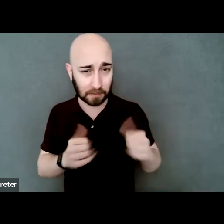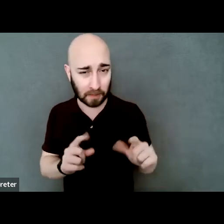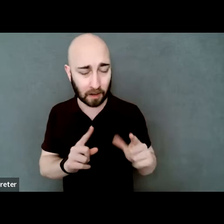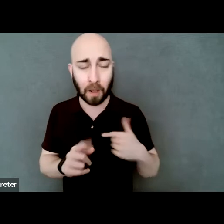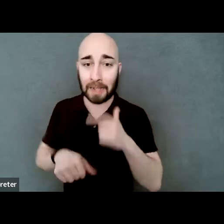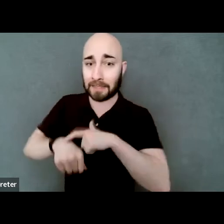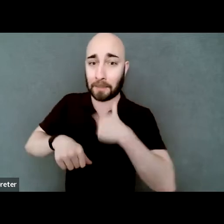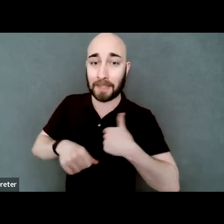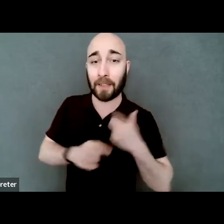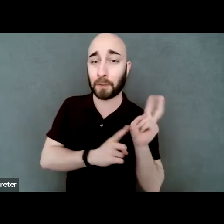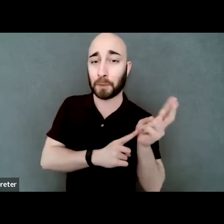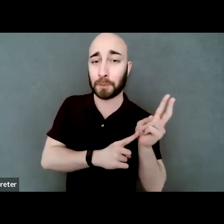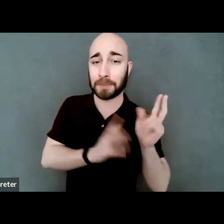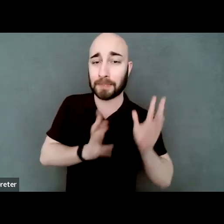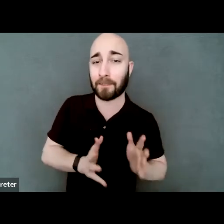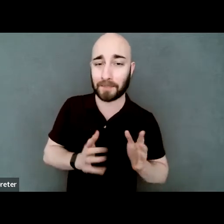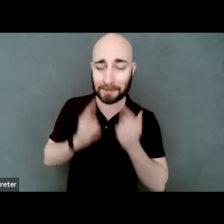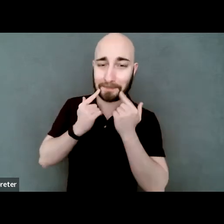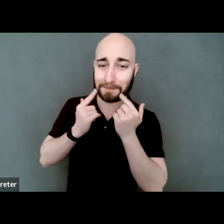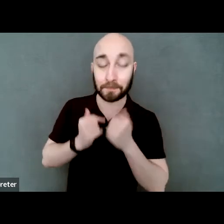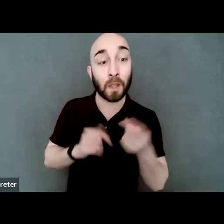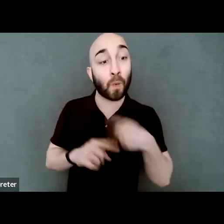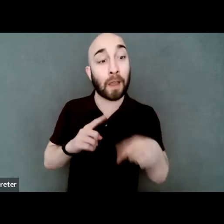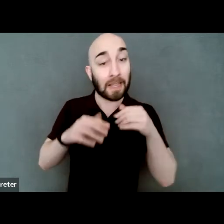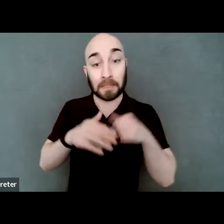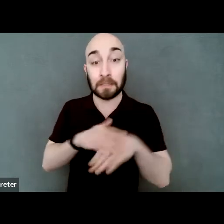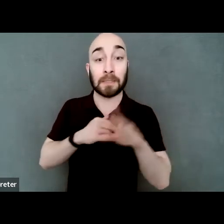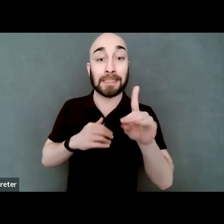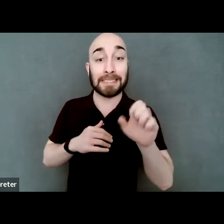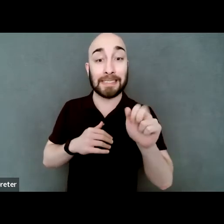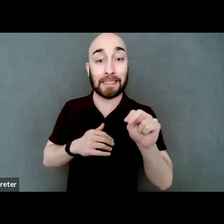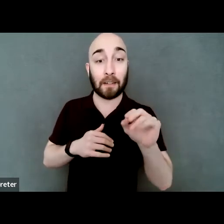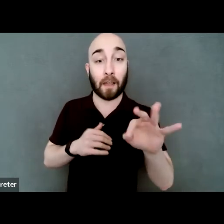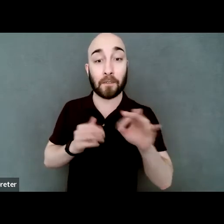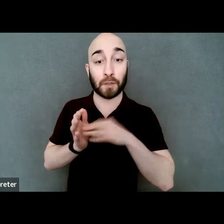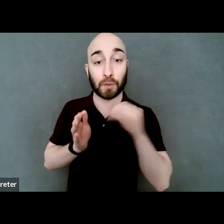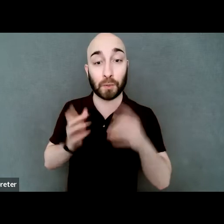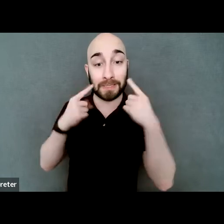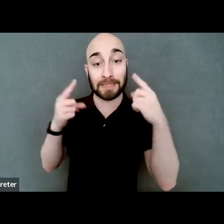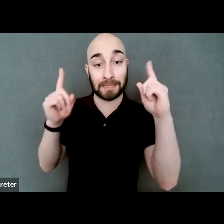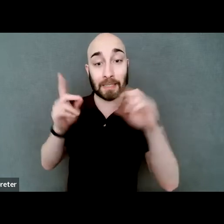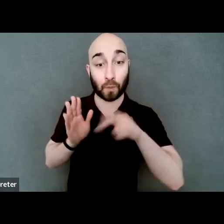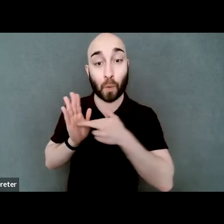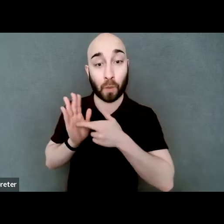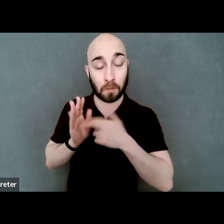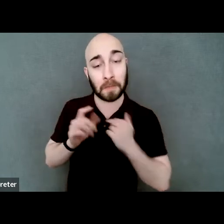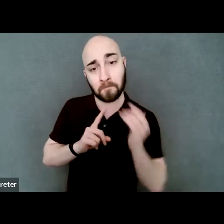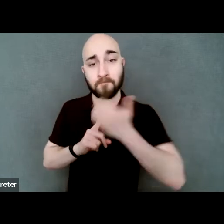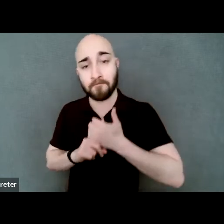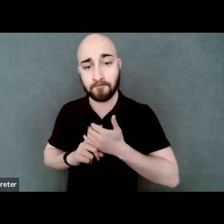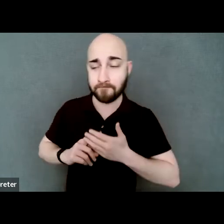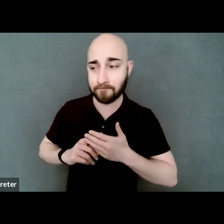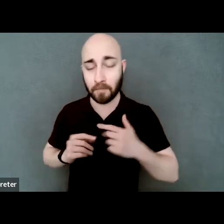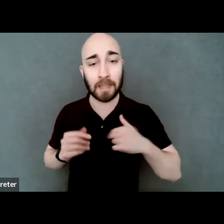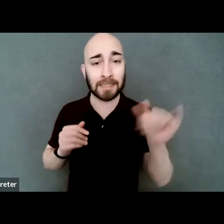myself, I have 2 minutes. Okay, so when I stepped into the Dean of Student Success role, I took the same philosophy as far as culture